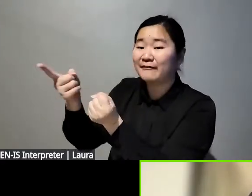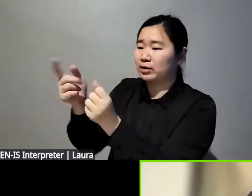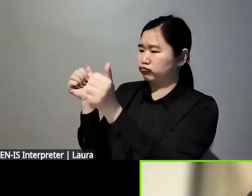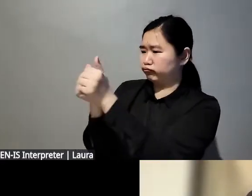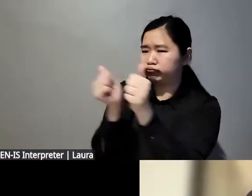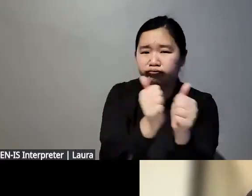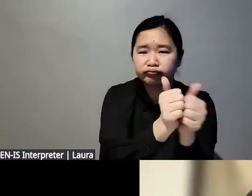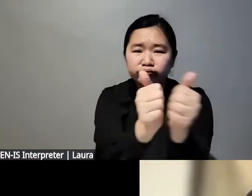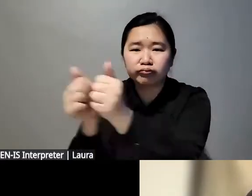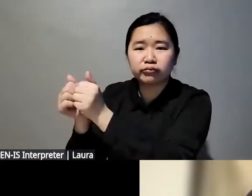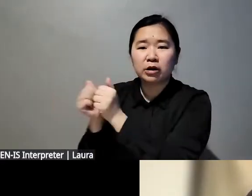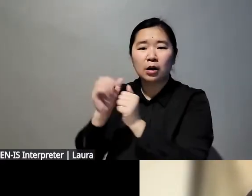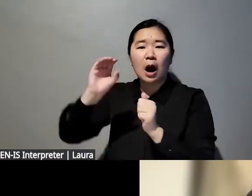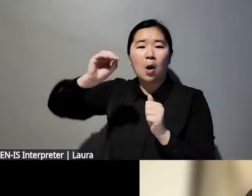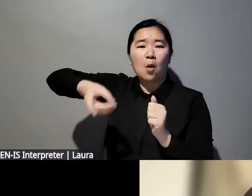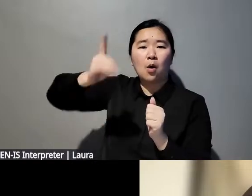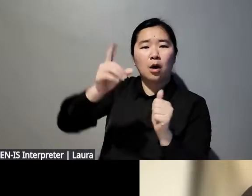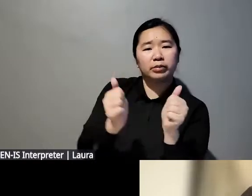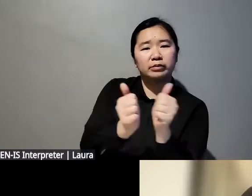Thanks, Claire.